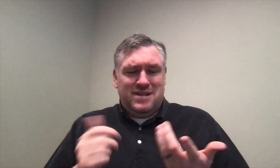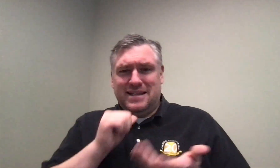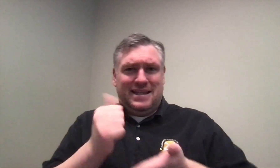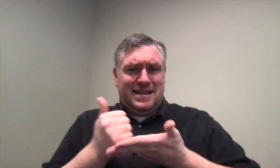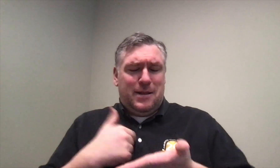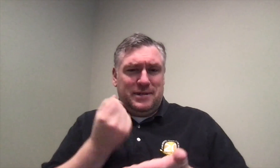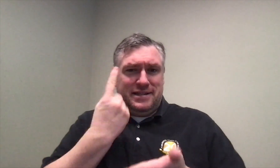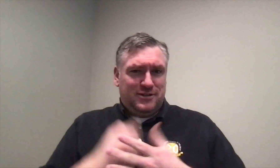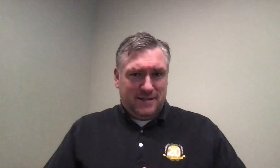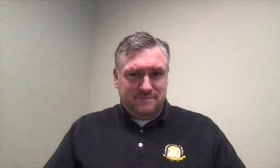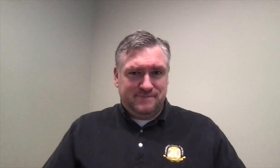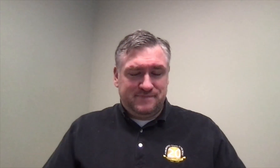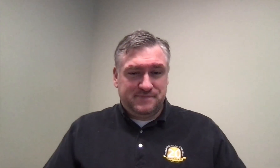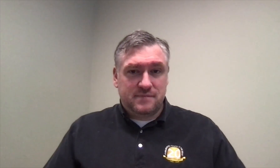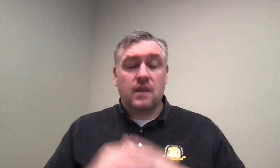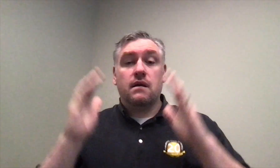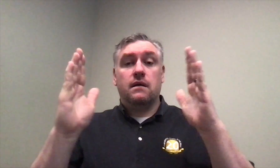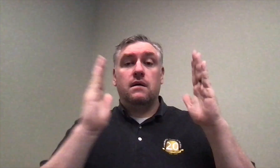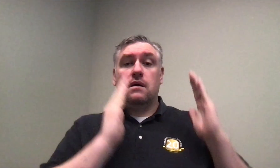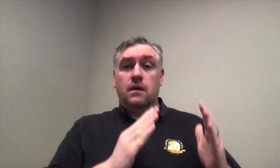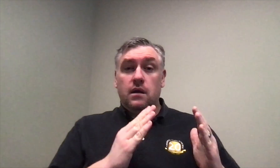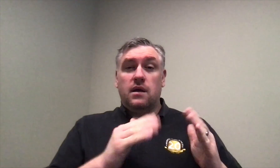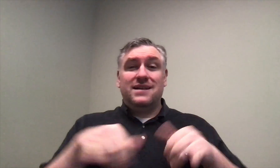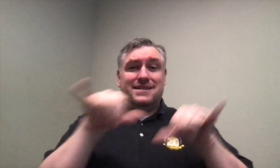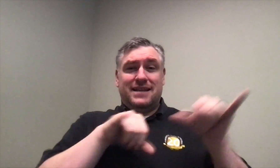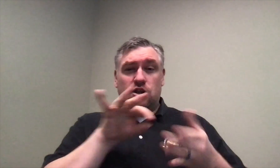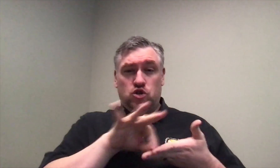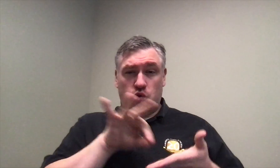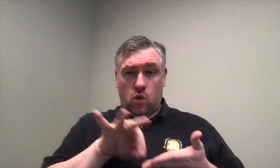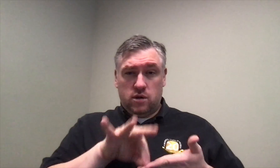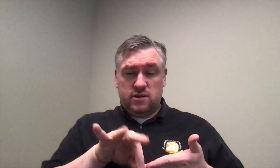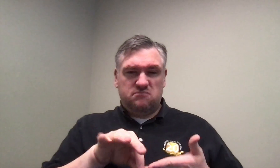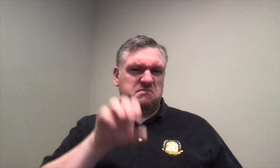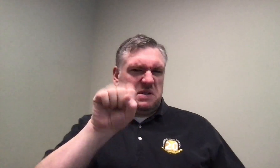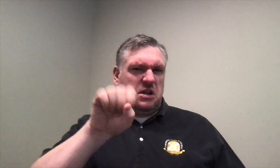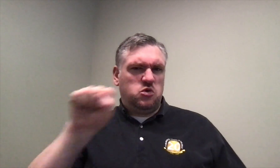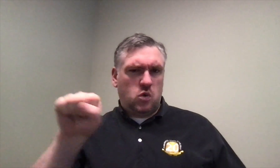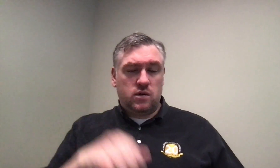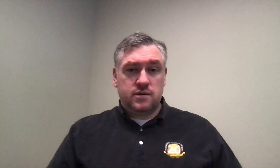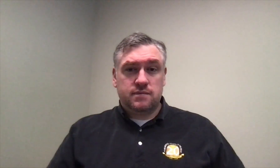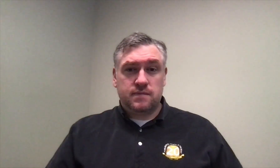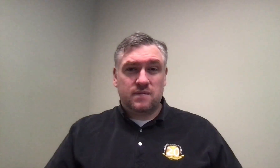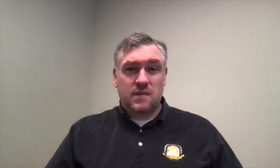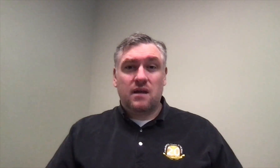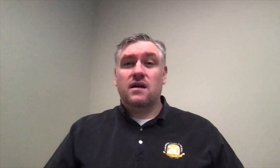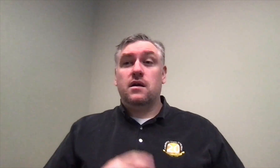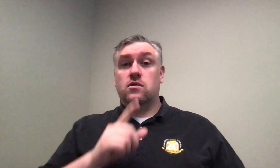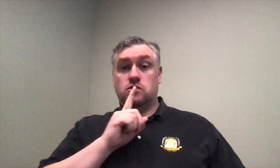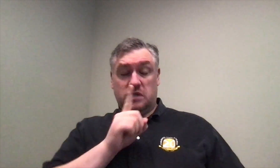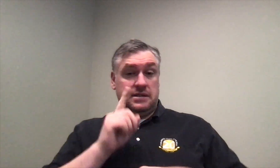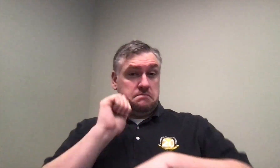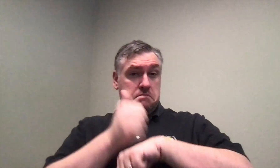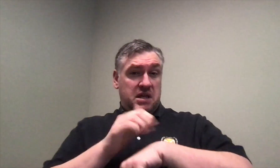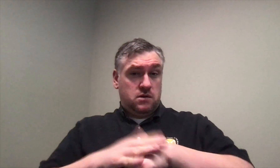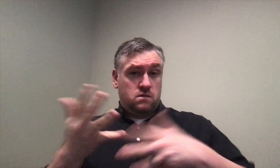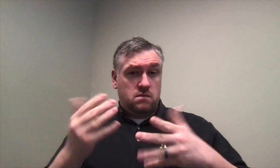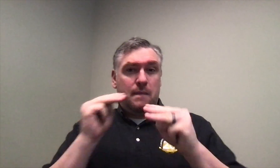it doesn't really help us understand anything. All right, first, standard scores. Really,